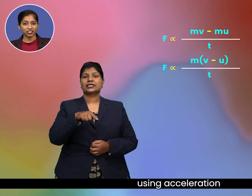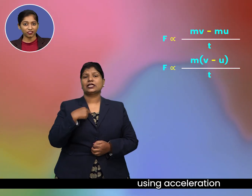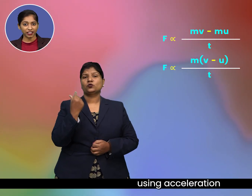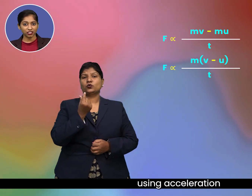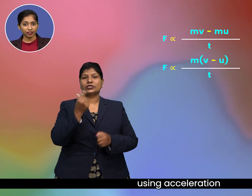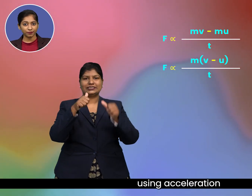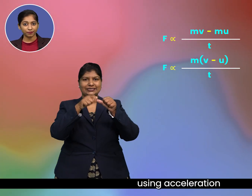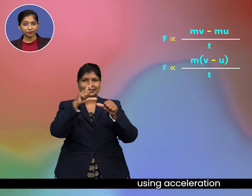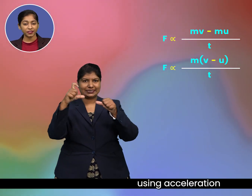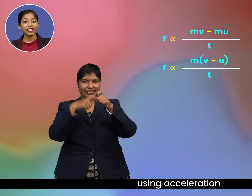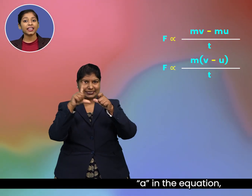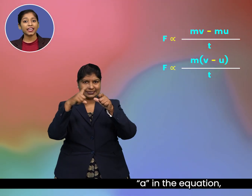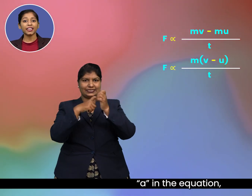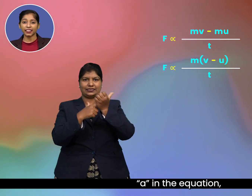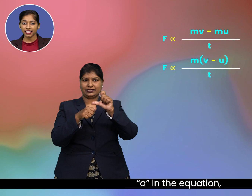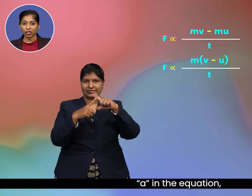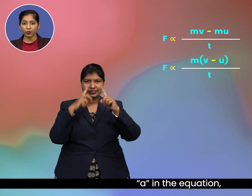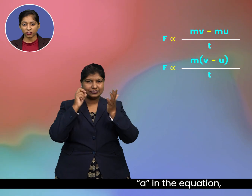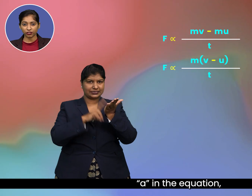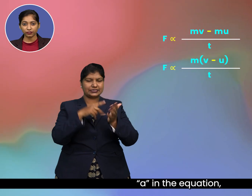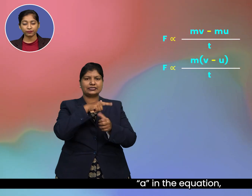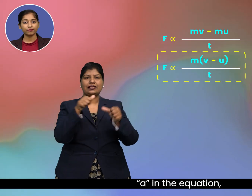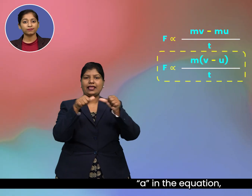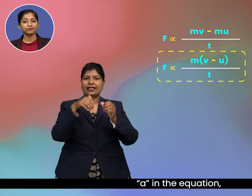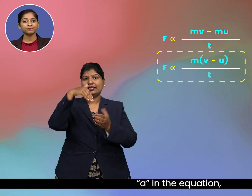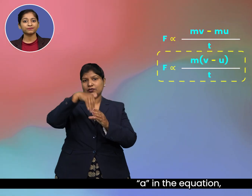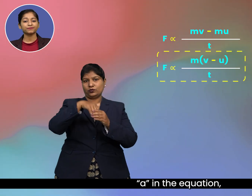Using acceleration A in the equation,